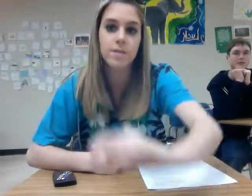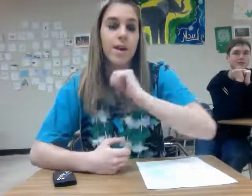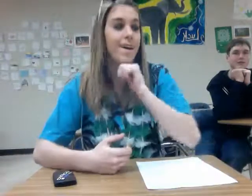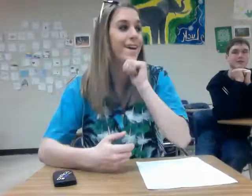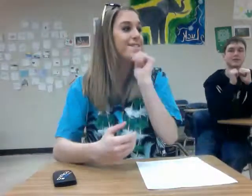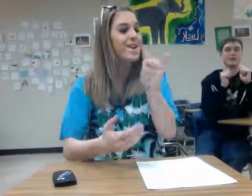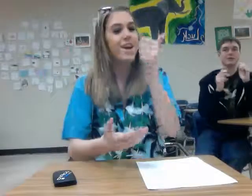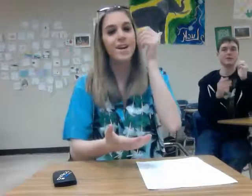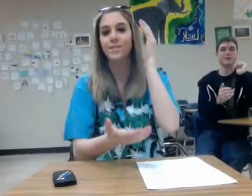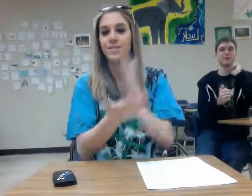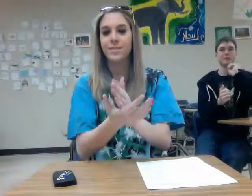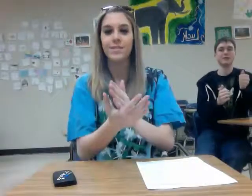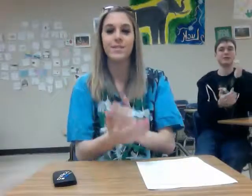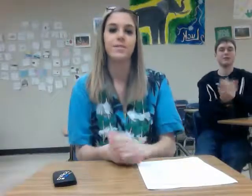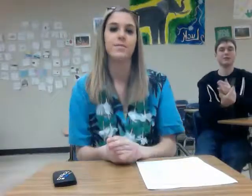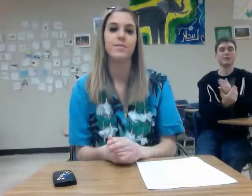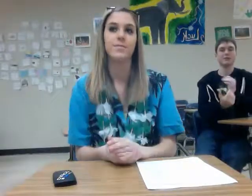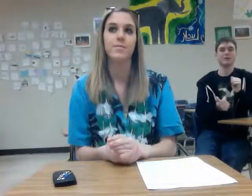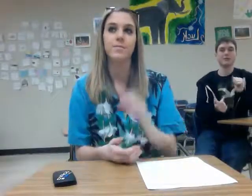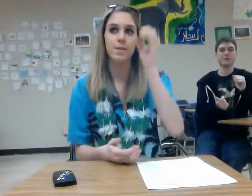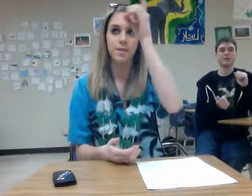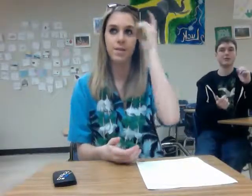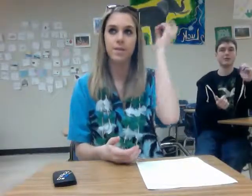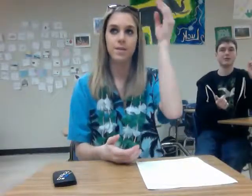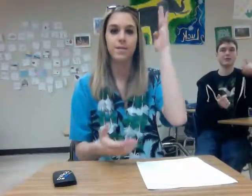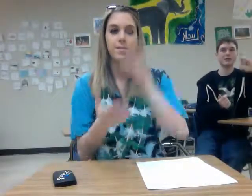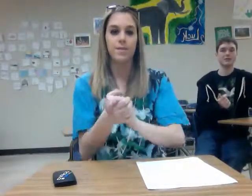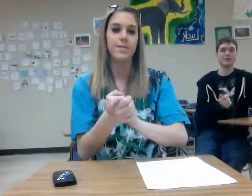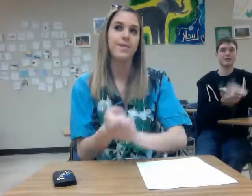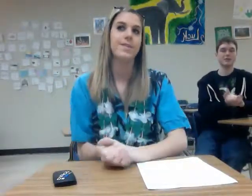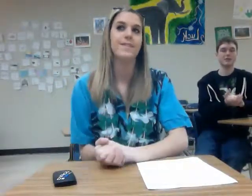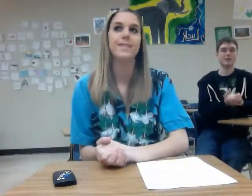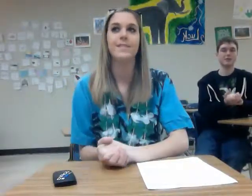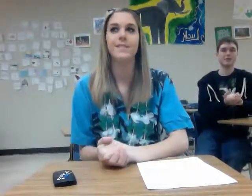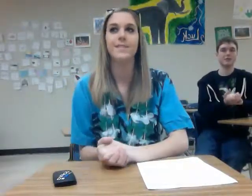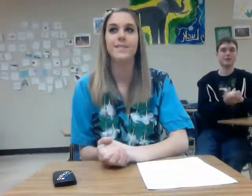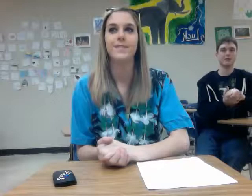don't stop believing you